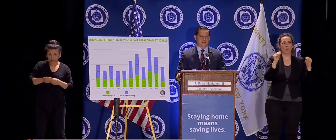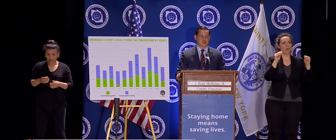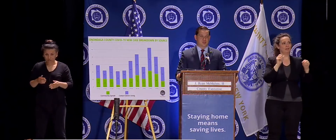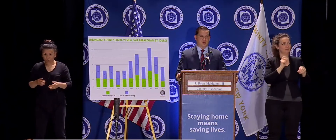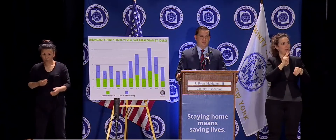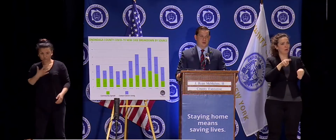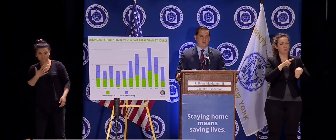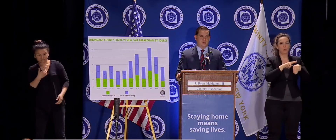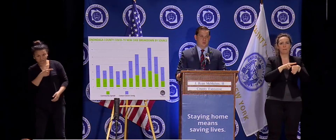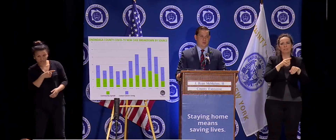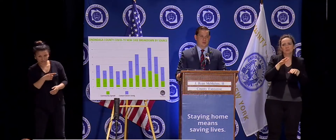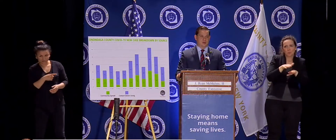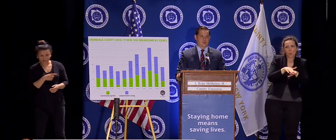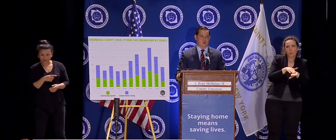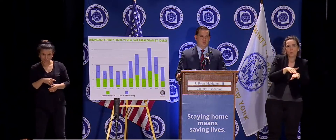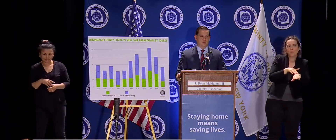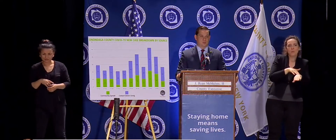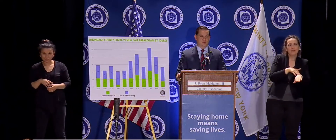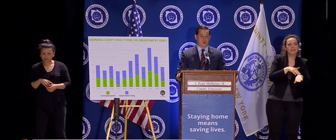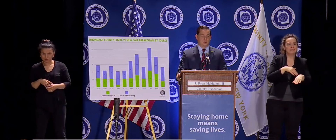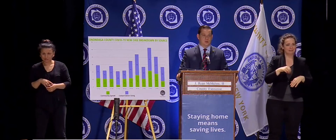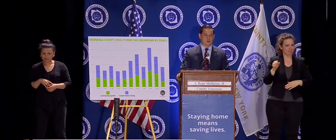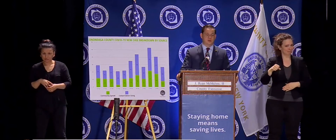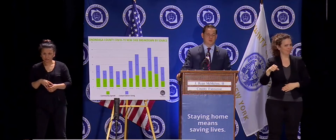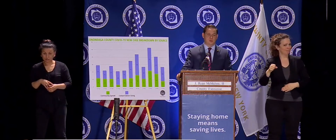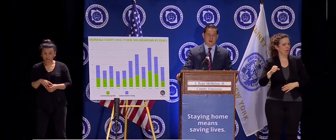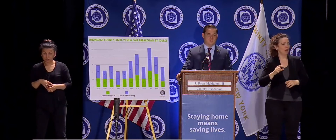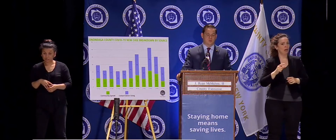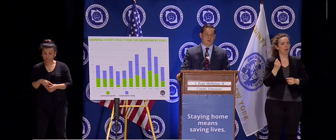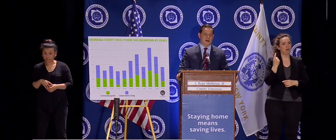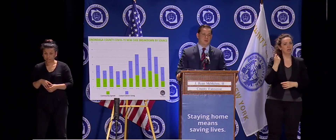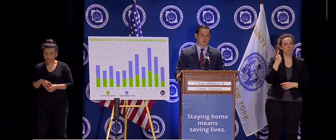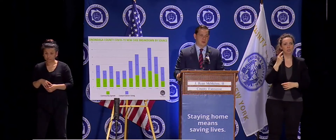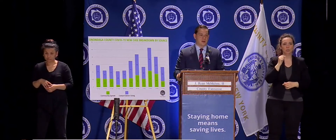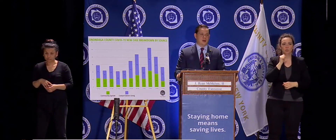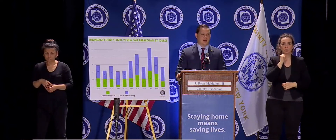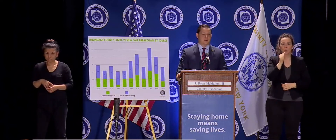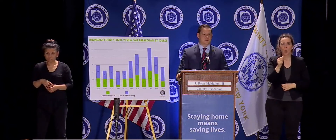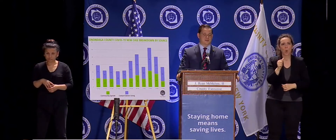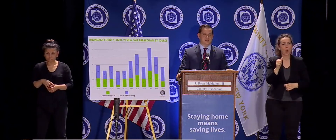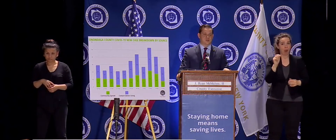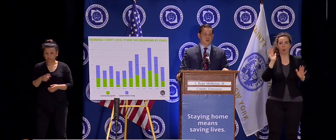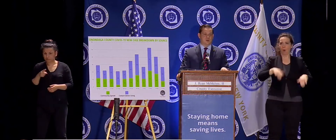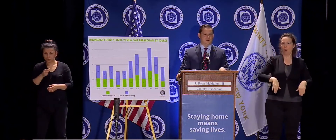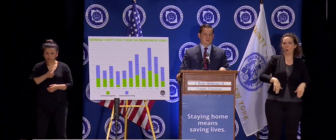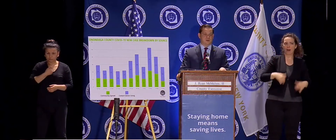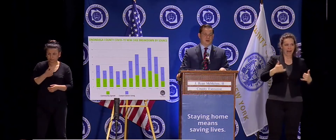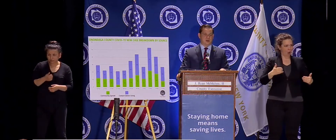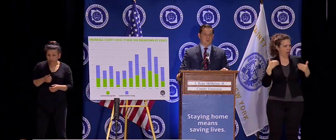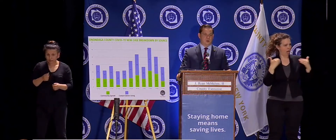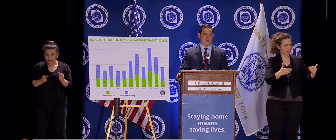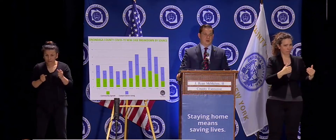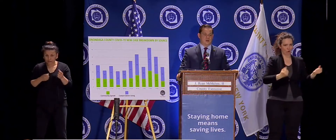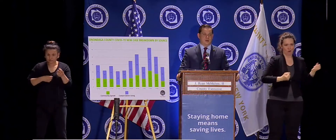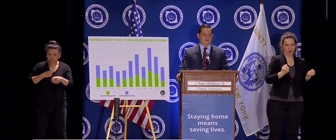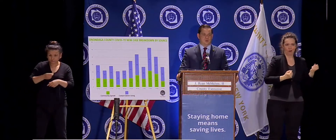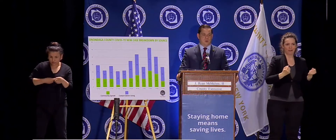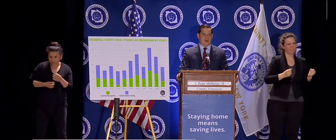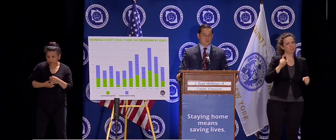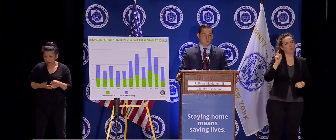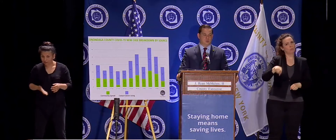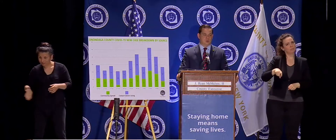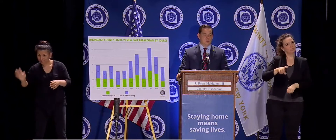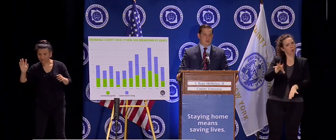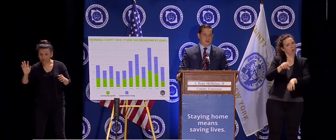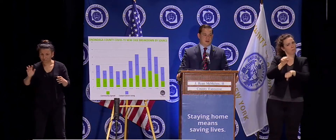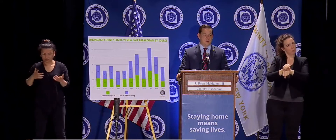understands you can't just show up at a showroom. So don't do that. You won't be allowed. This is a controlled scenario where if you